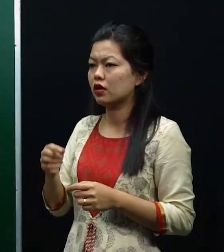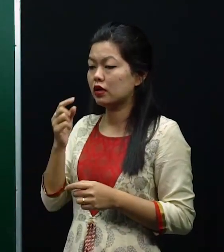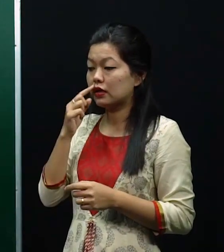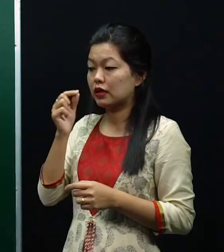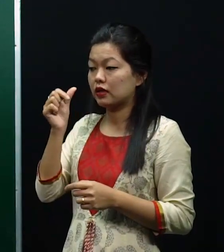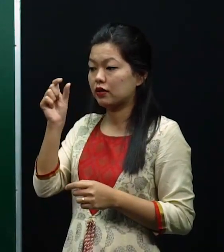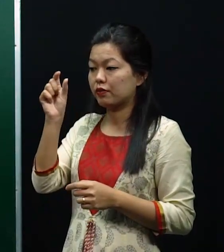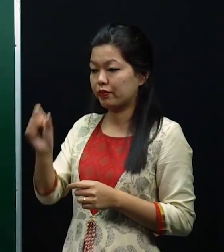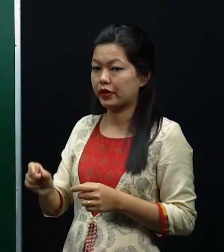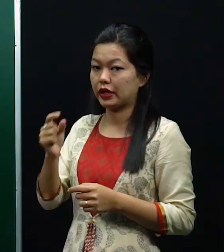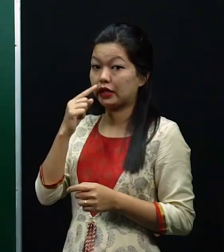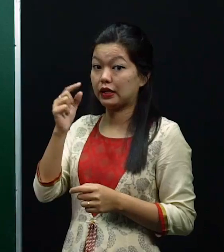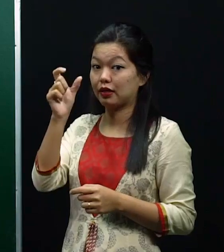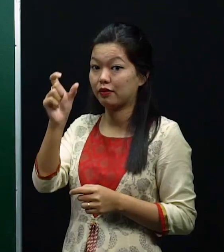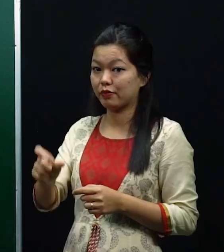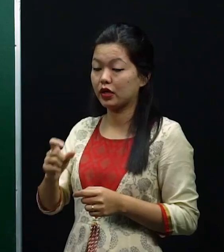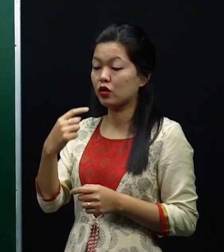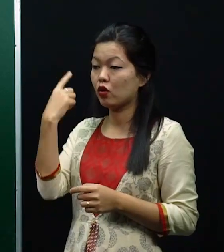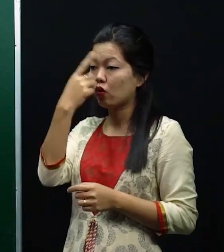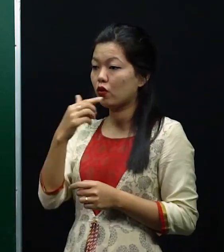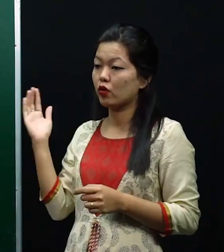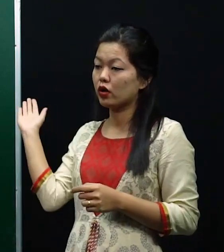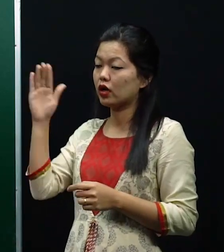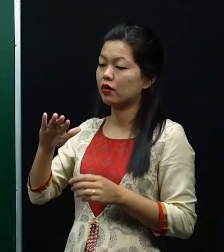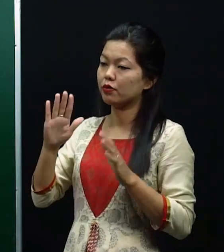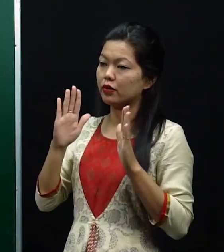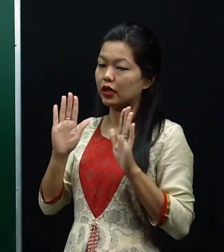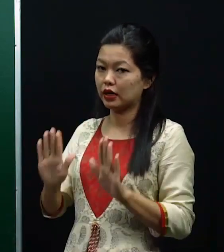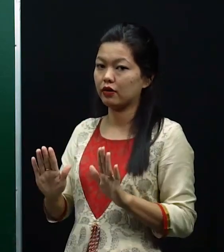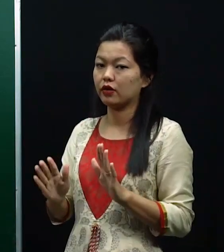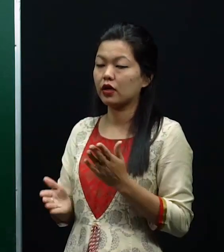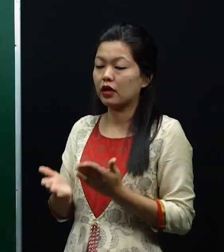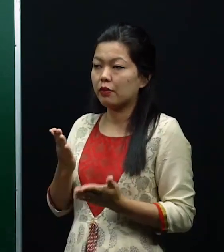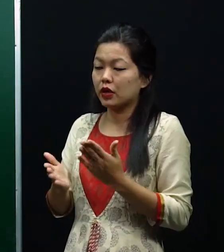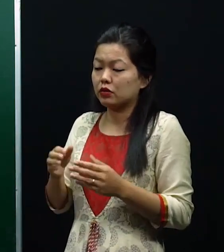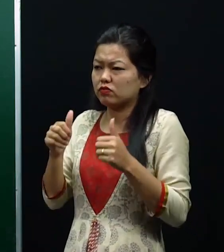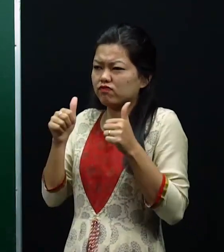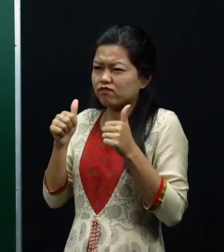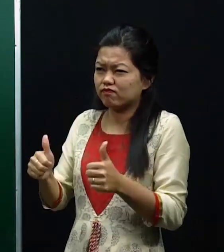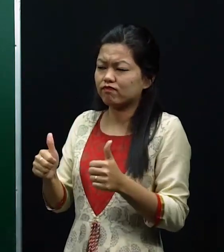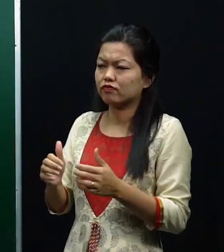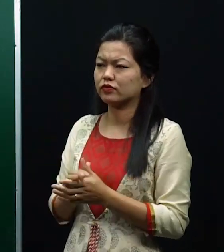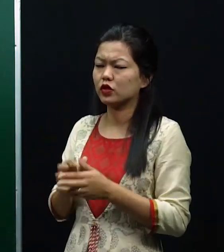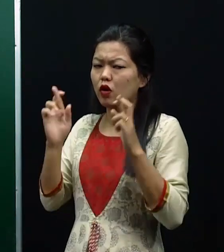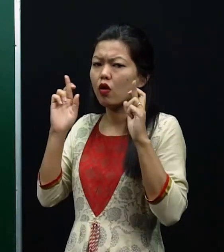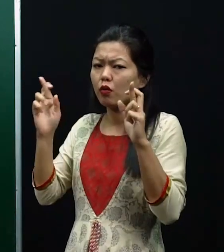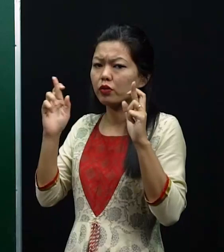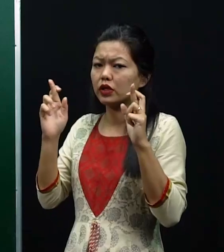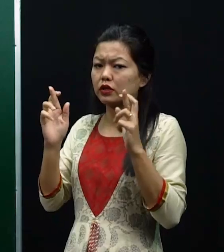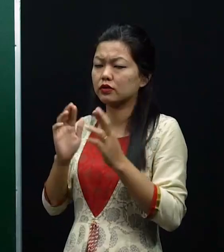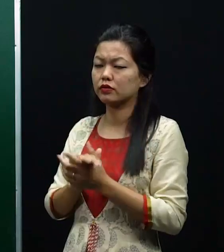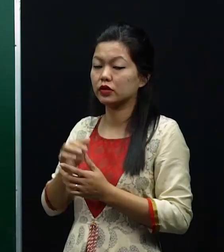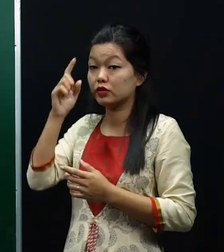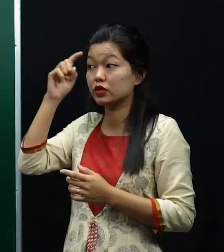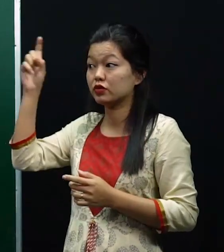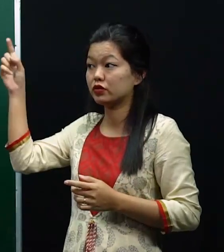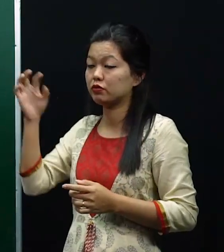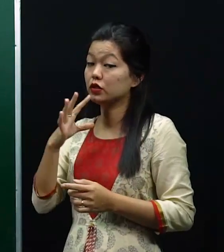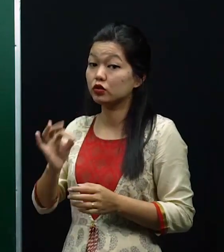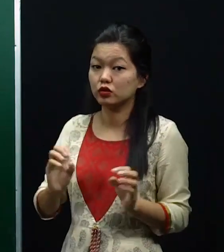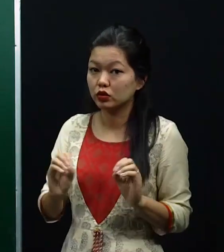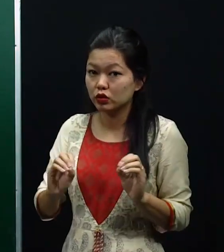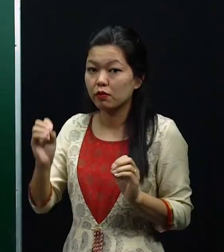on towards his future. And he would just look at the stone face again sitting on his veranda, and then he